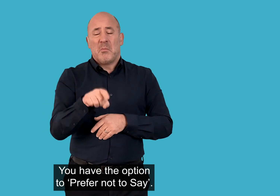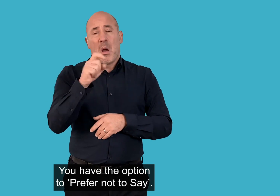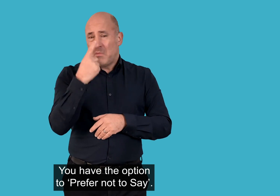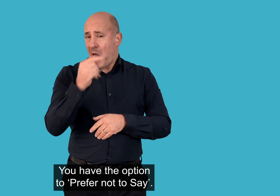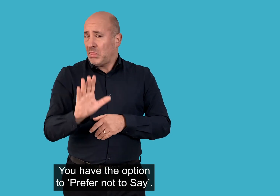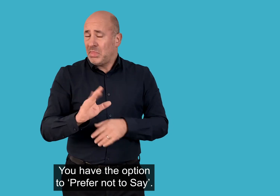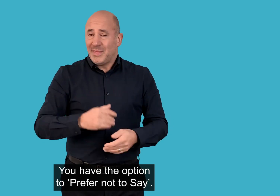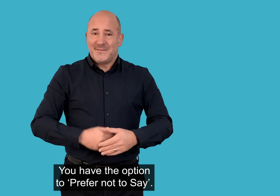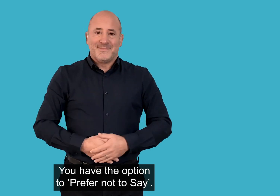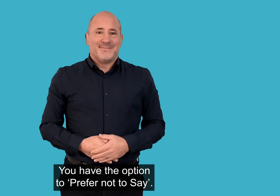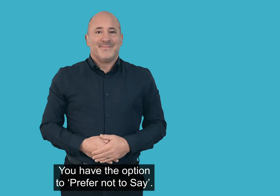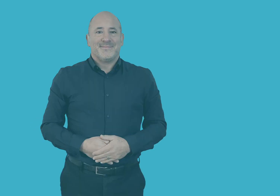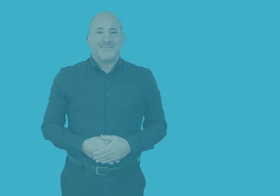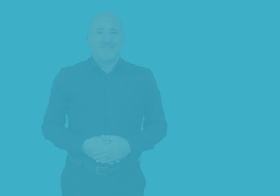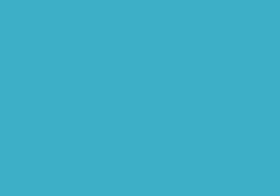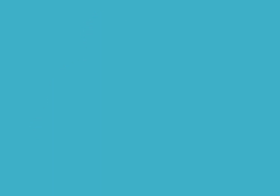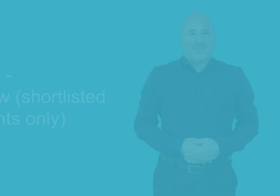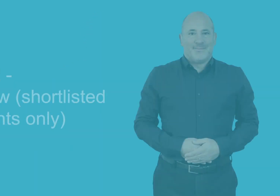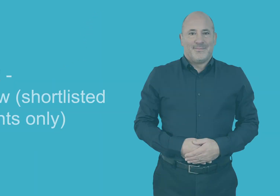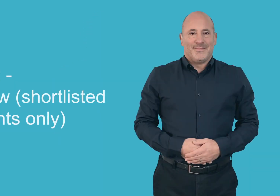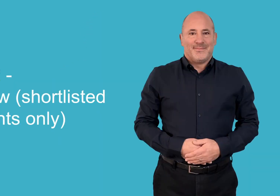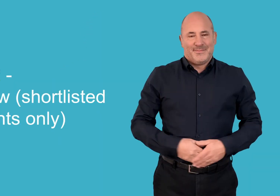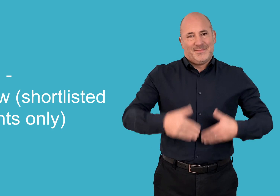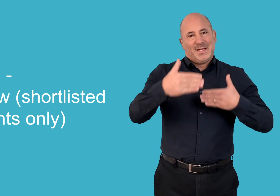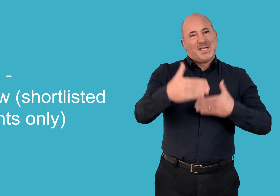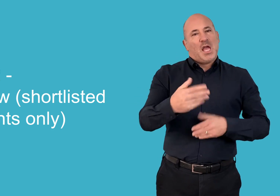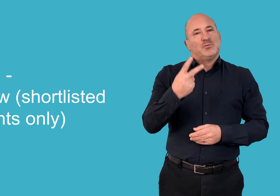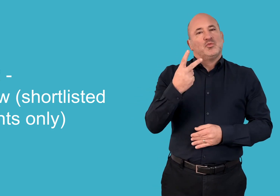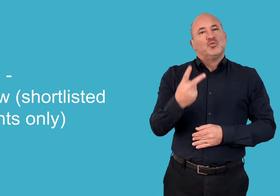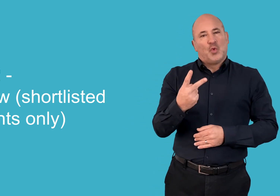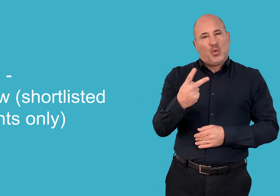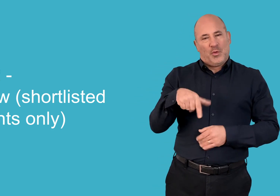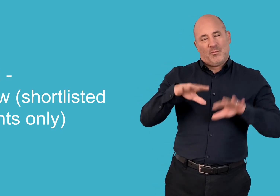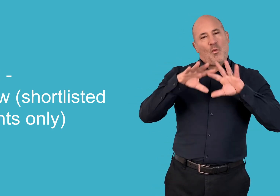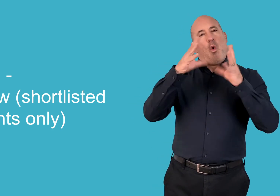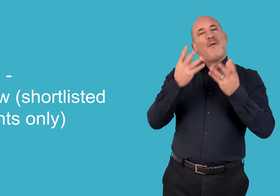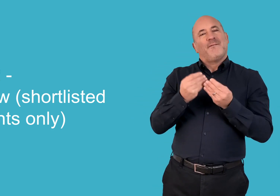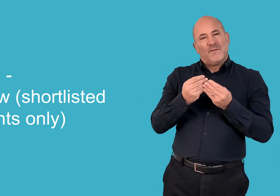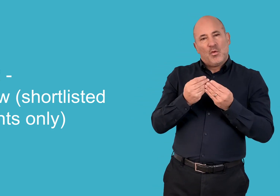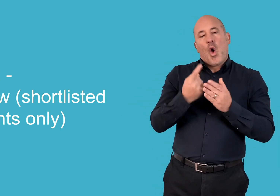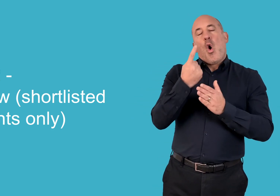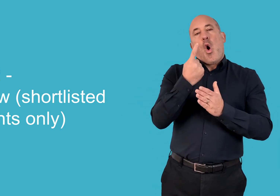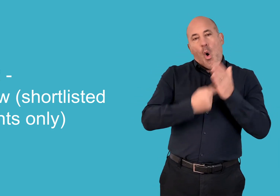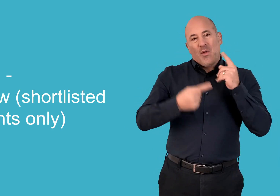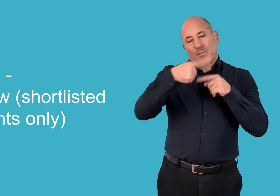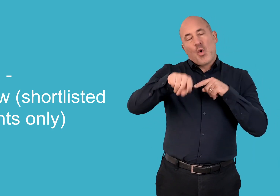have the option to prefer not to say. Stage 2 Overview Shortlisted applicants only.